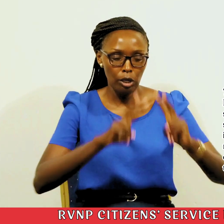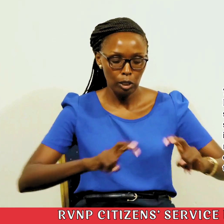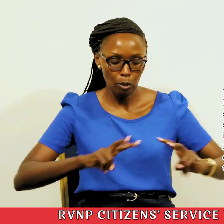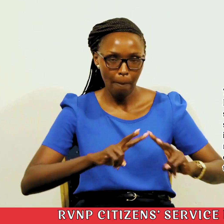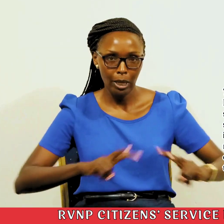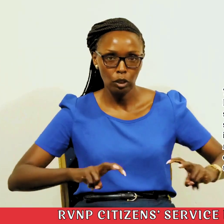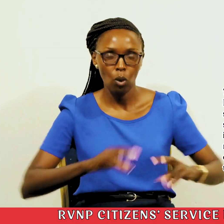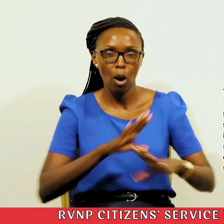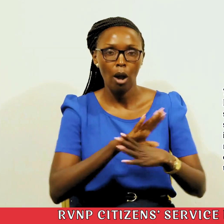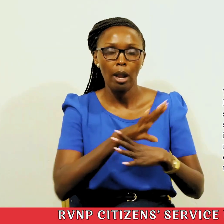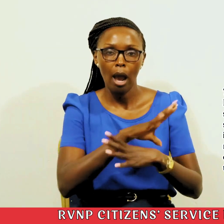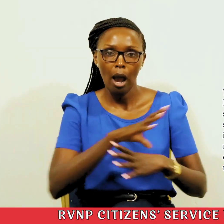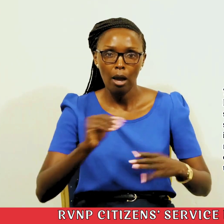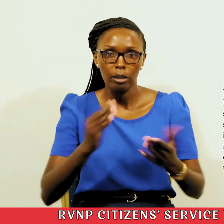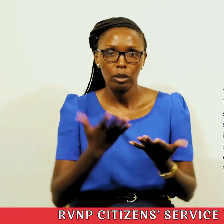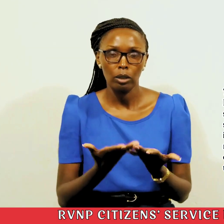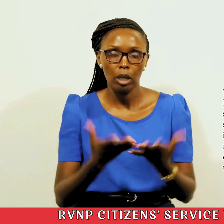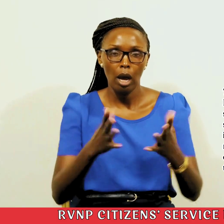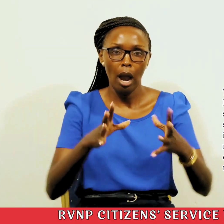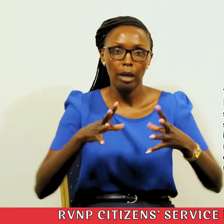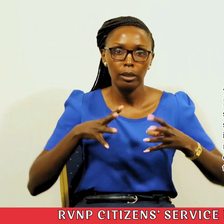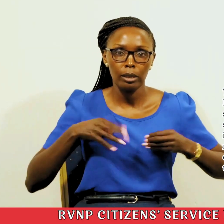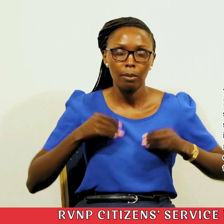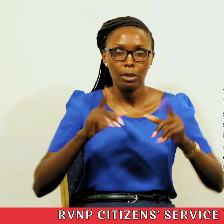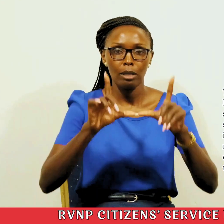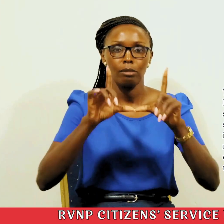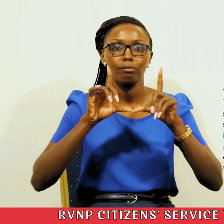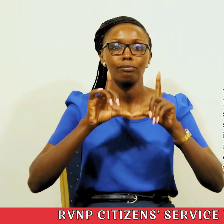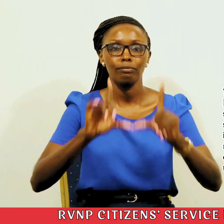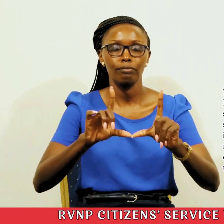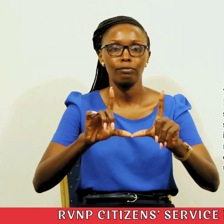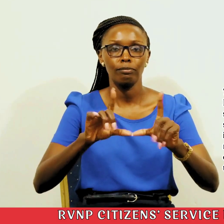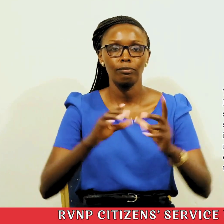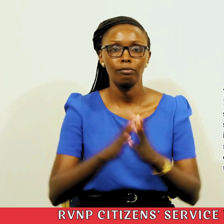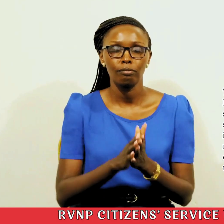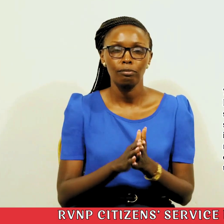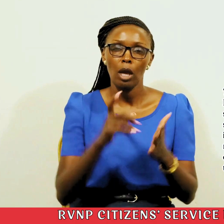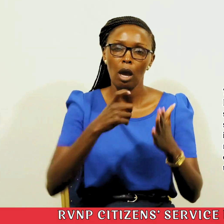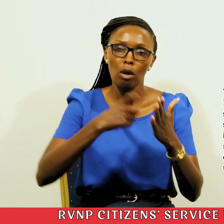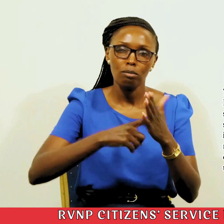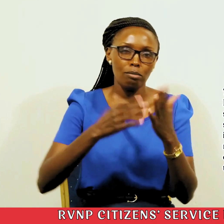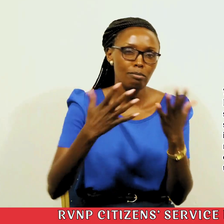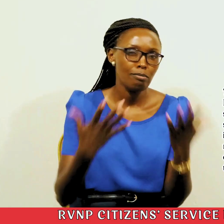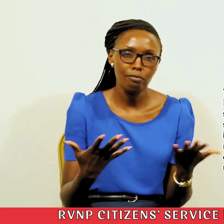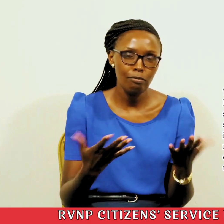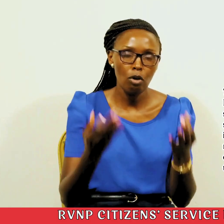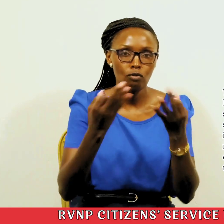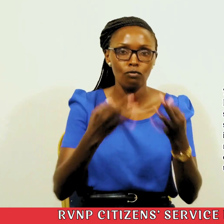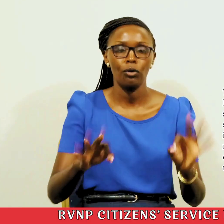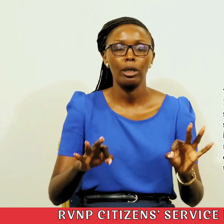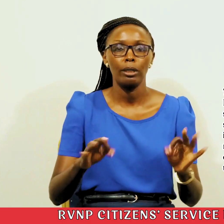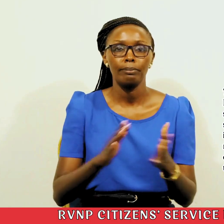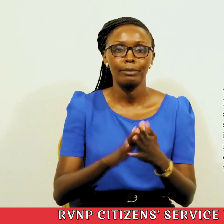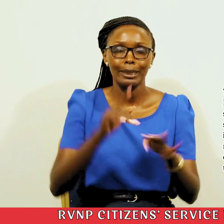acceptance certification. This is a free service. The timeline is 30 days.